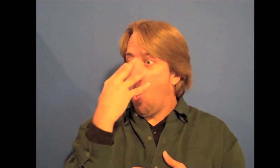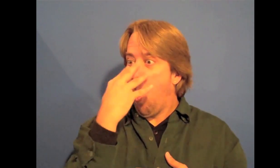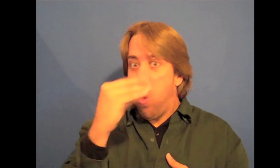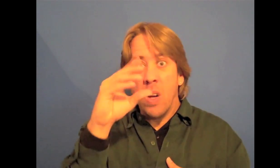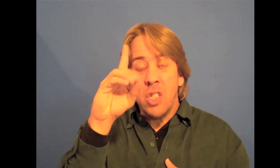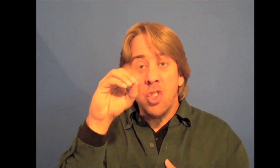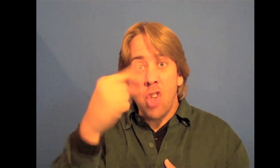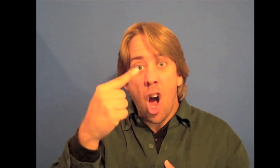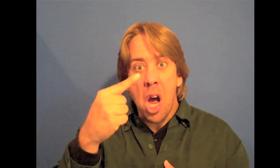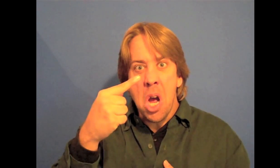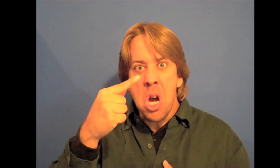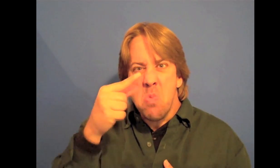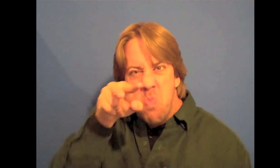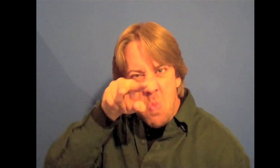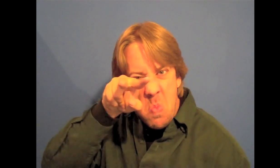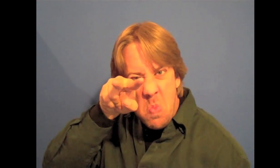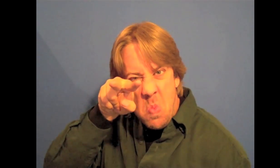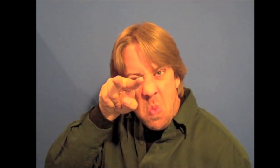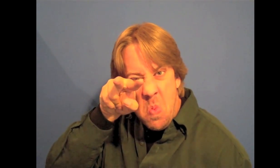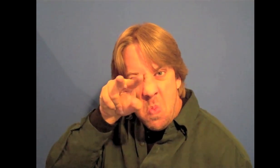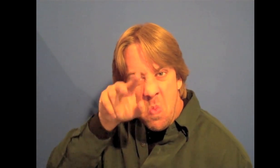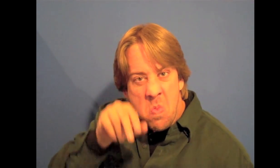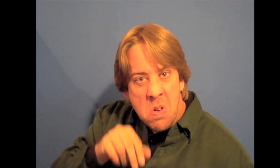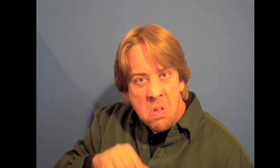What if hyenas blinked yellow eyes at me?